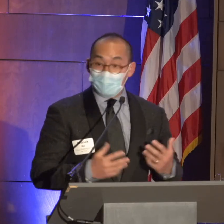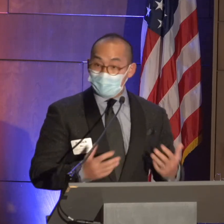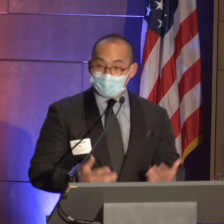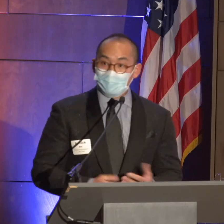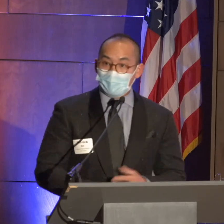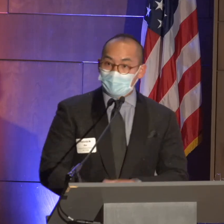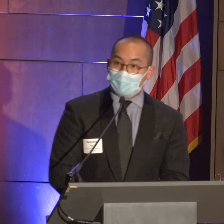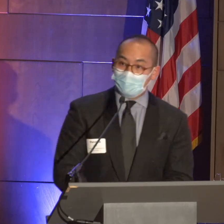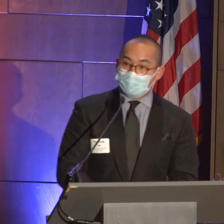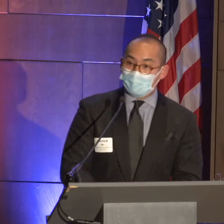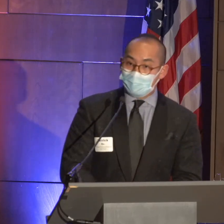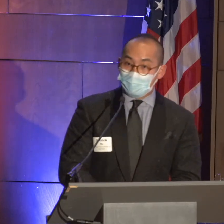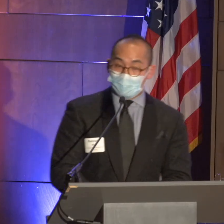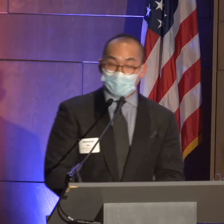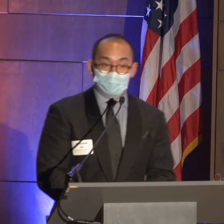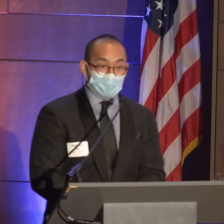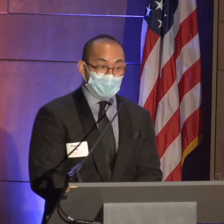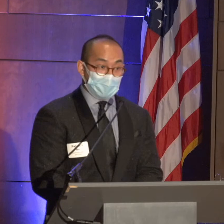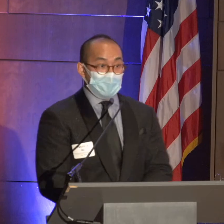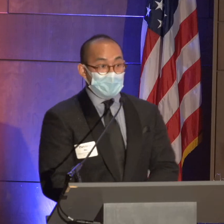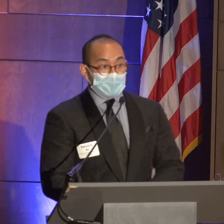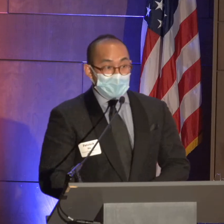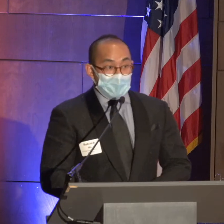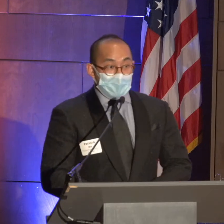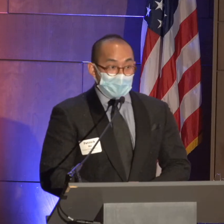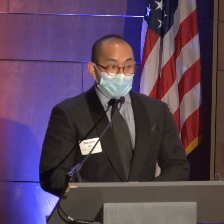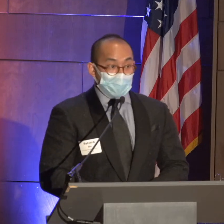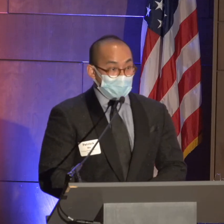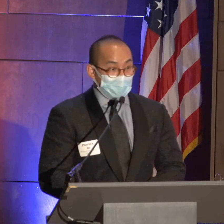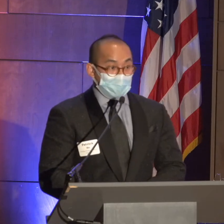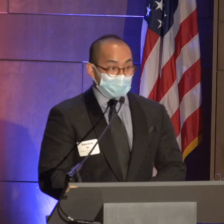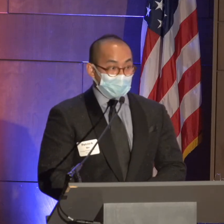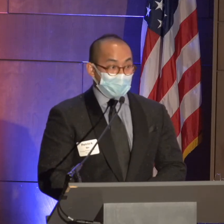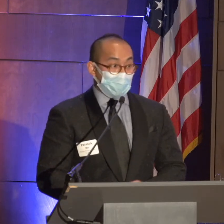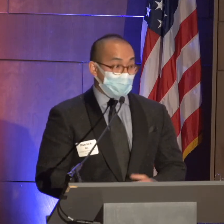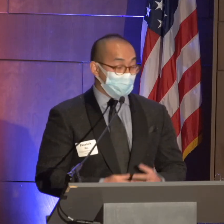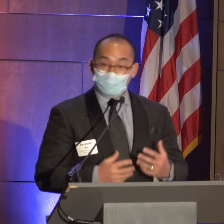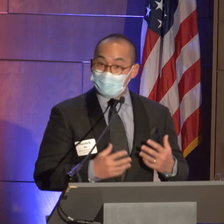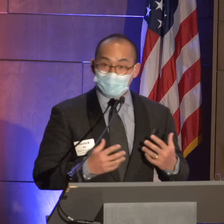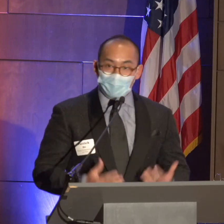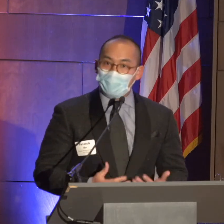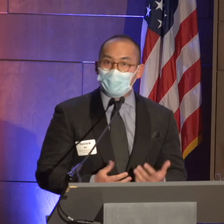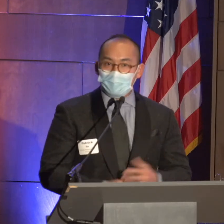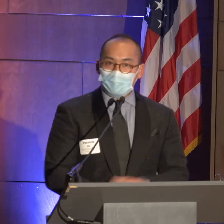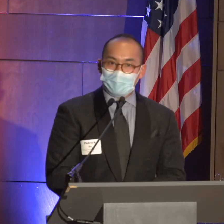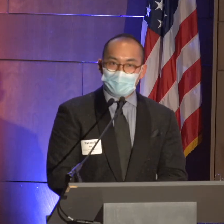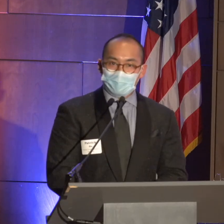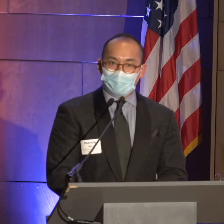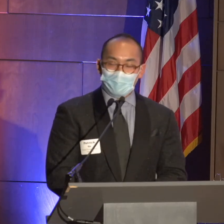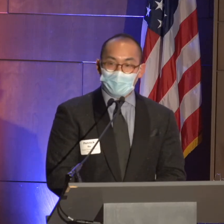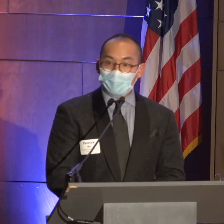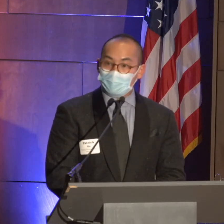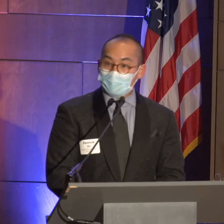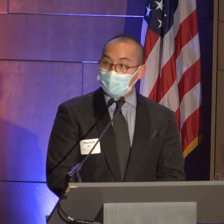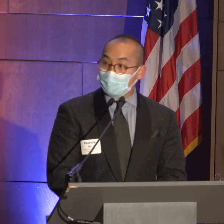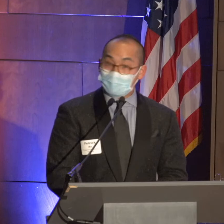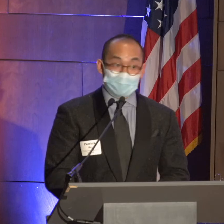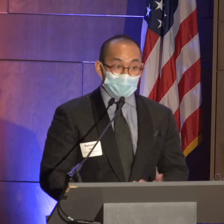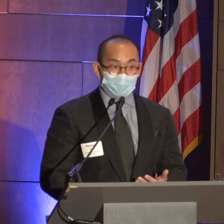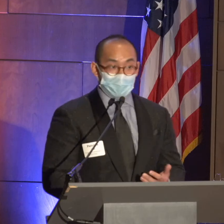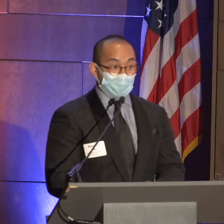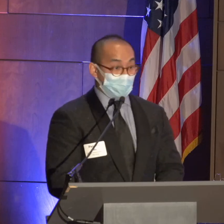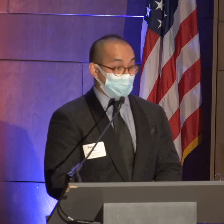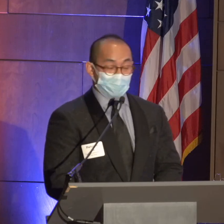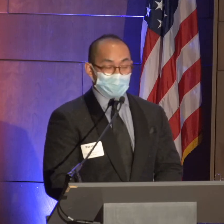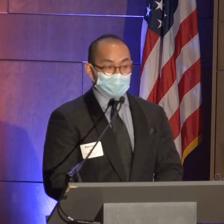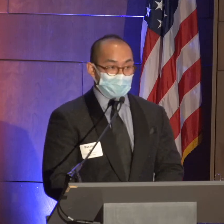the really inspiring honorees that we've heard from tonight. I think it's just so humbling to hear about all the great work that's